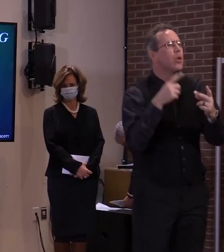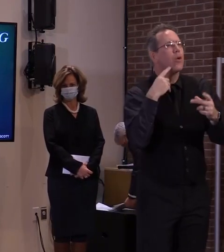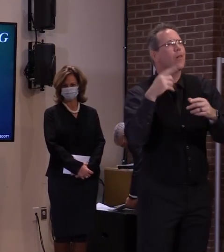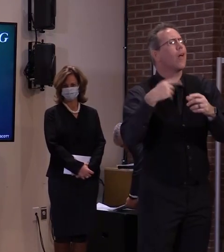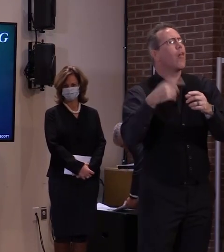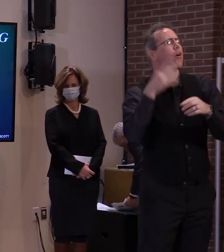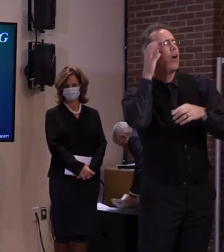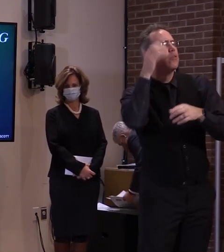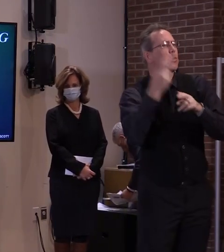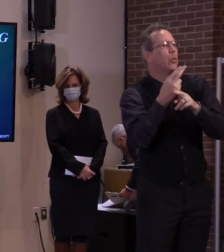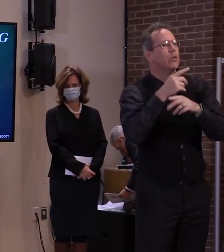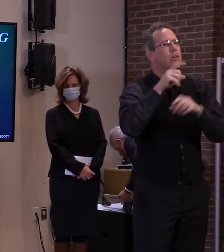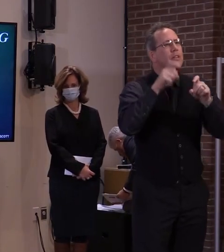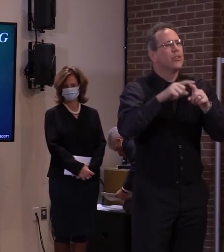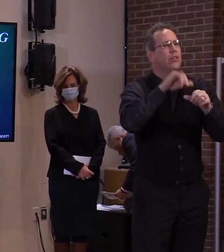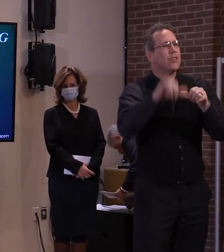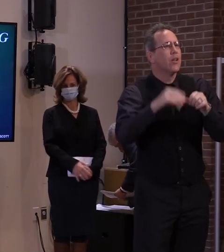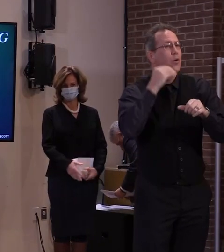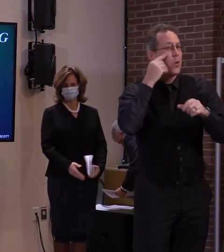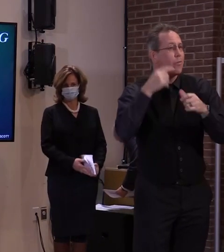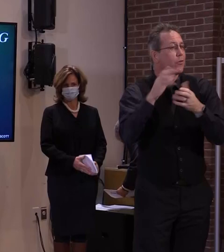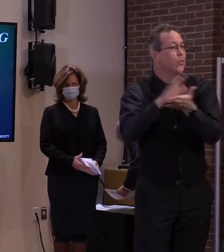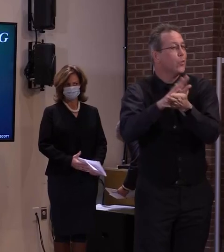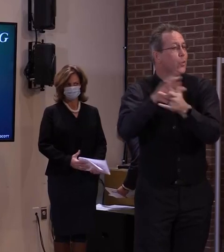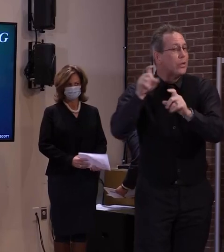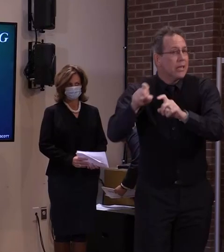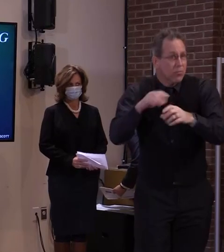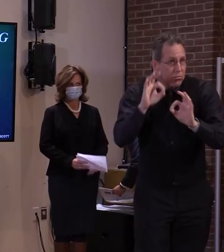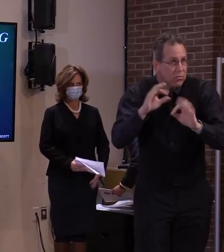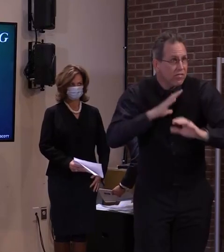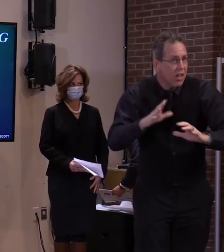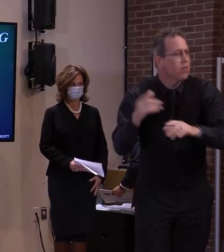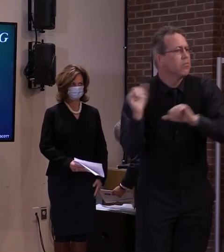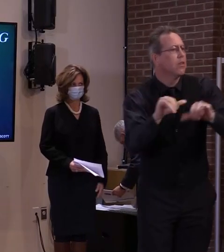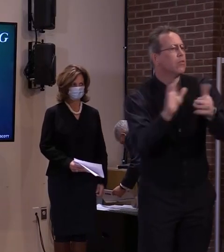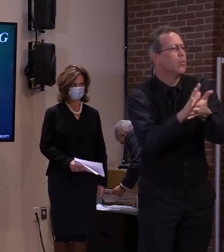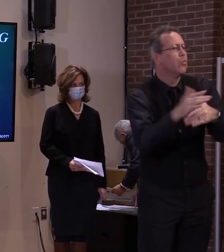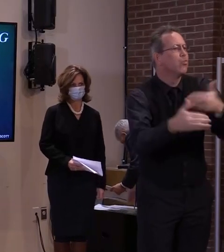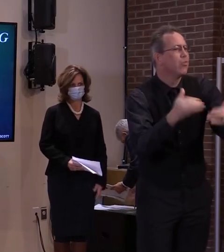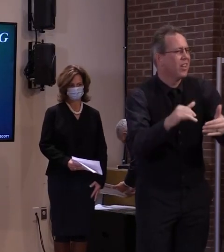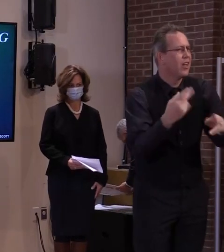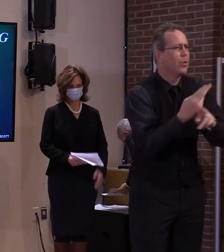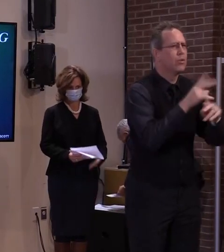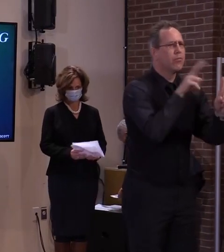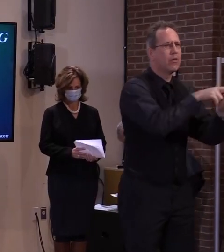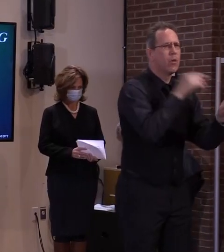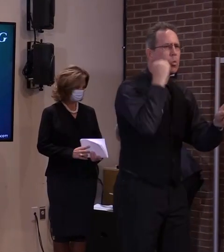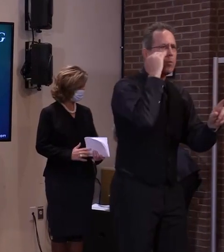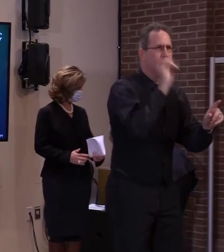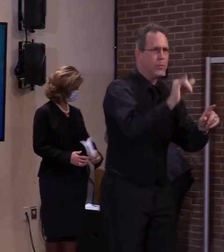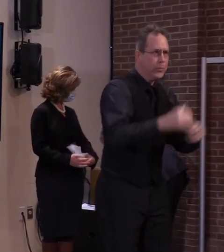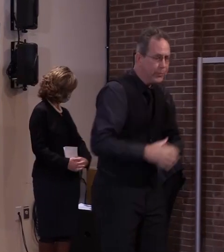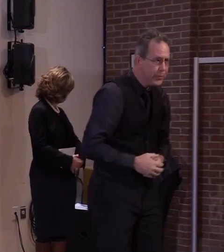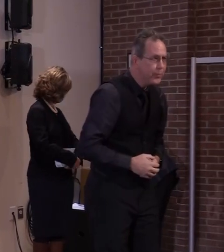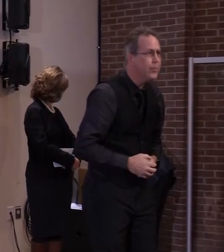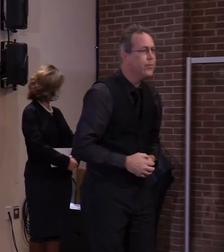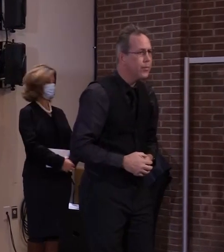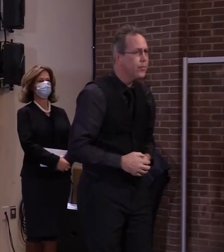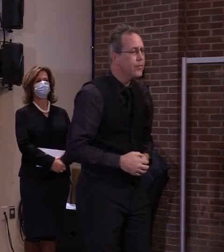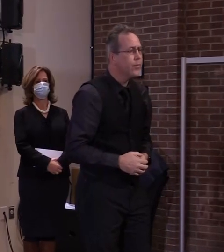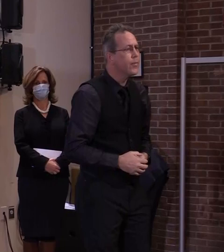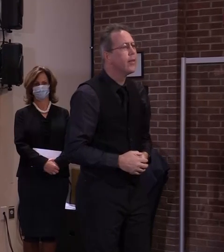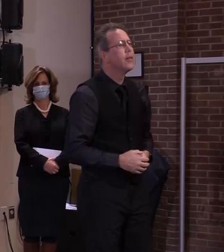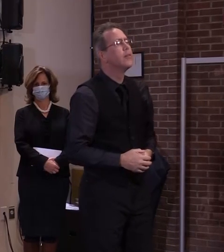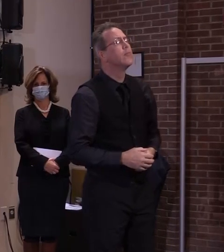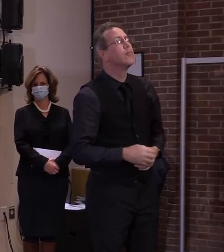you know, Vermont was well ahead of the curve on. Dr. Fauci reiterated the importance of getting vaccinated and